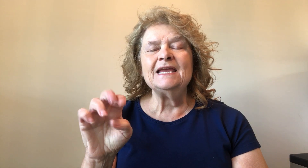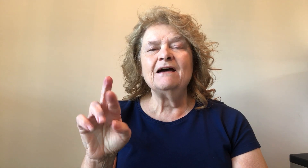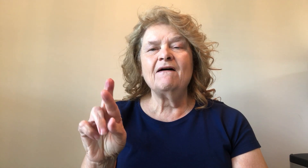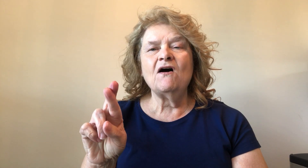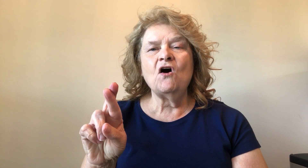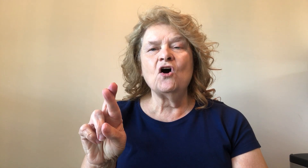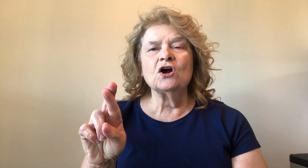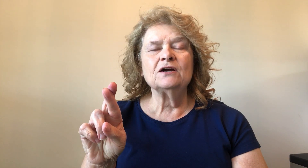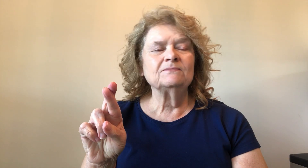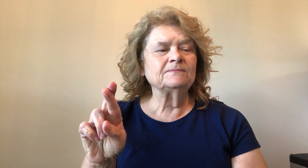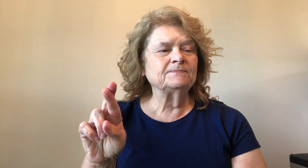L-A-T-E-R.